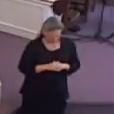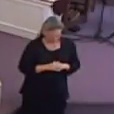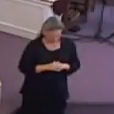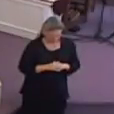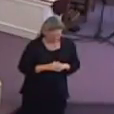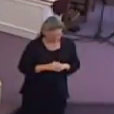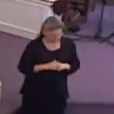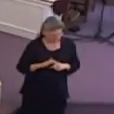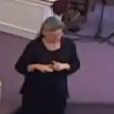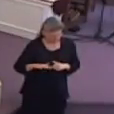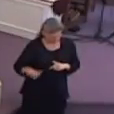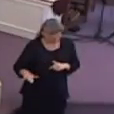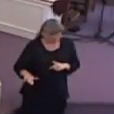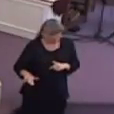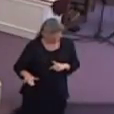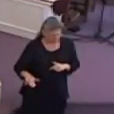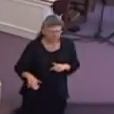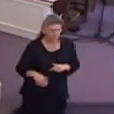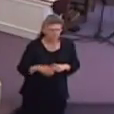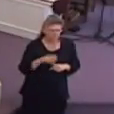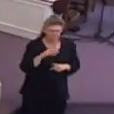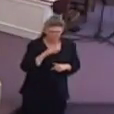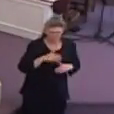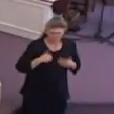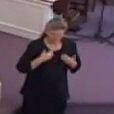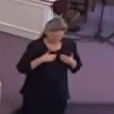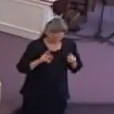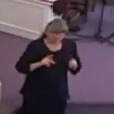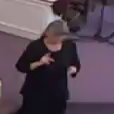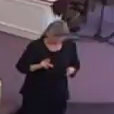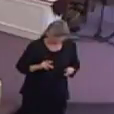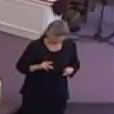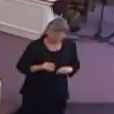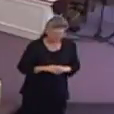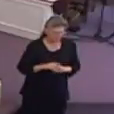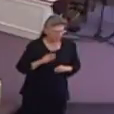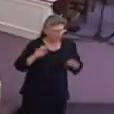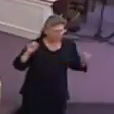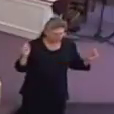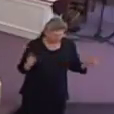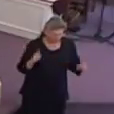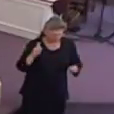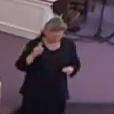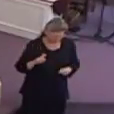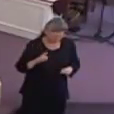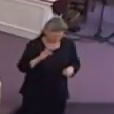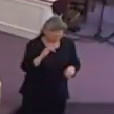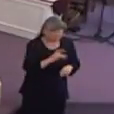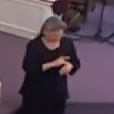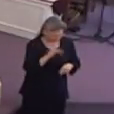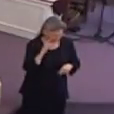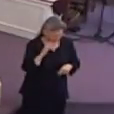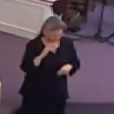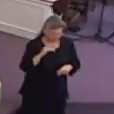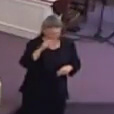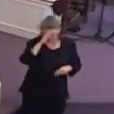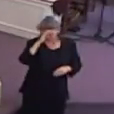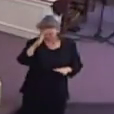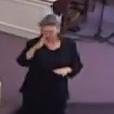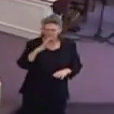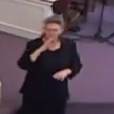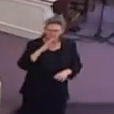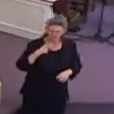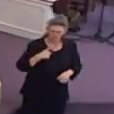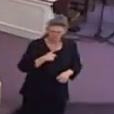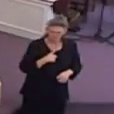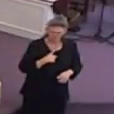of our children and young people and our elders, all of us today, we need your divine touch. And Father, we're inviting you to speak to us today and